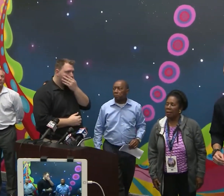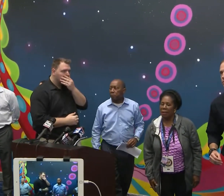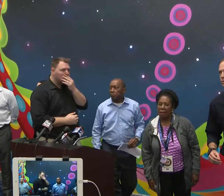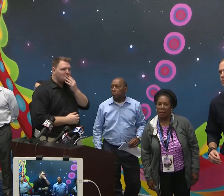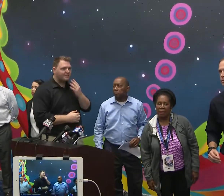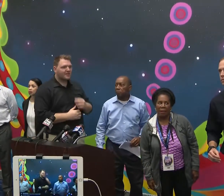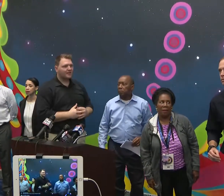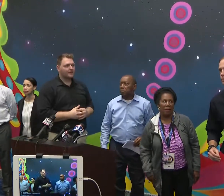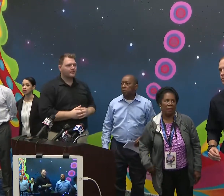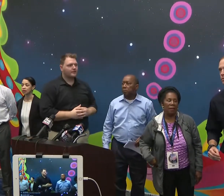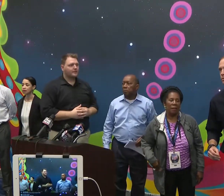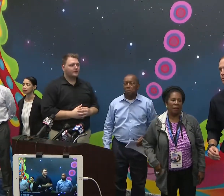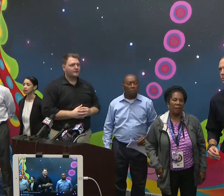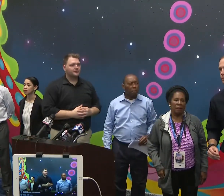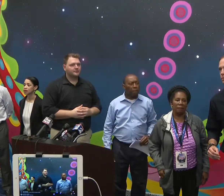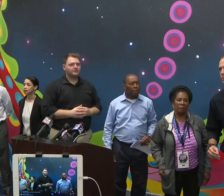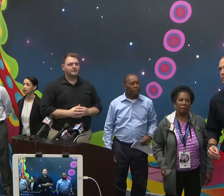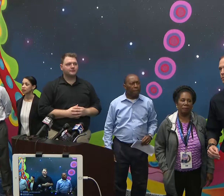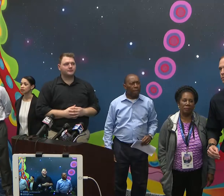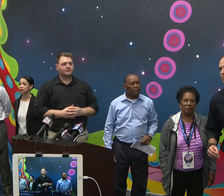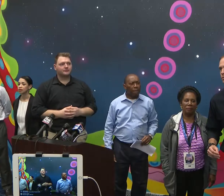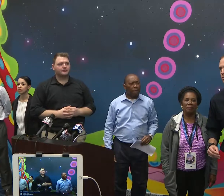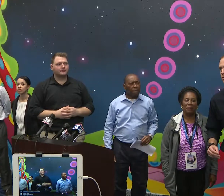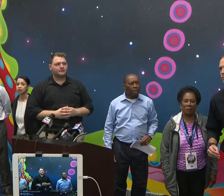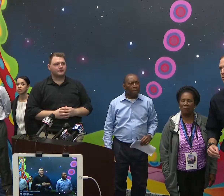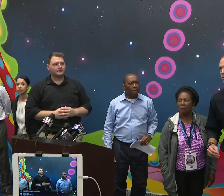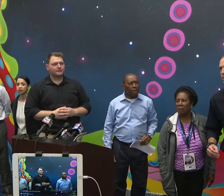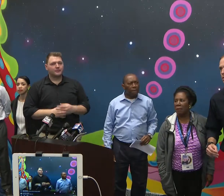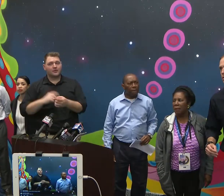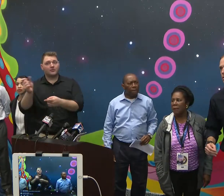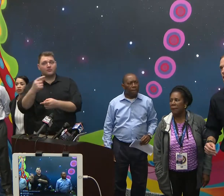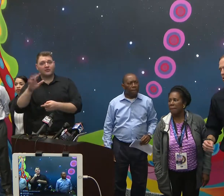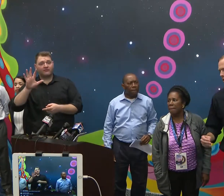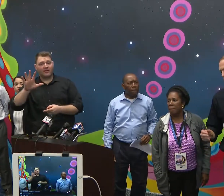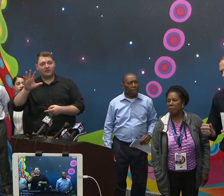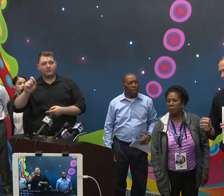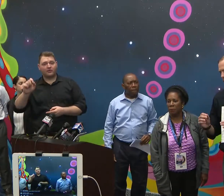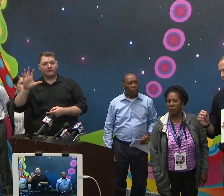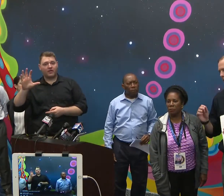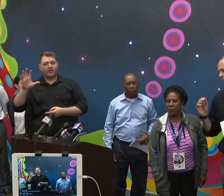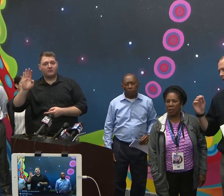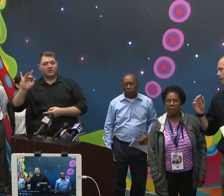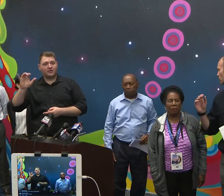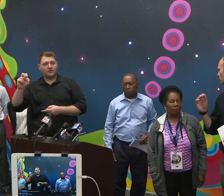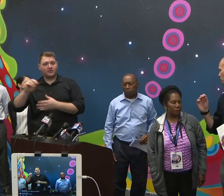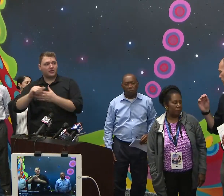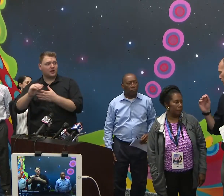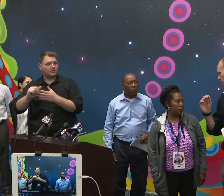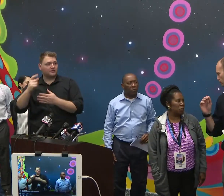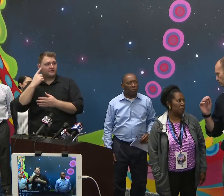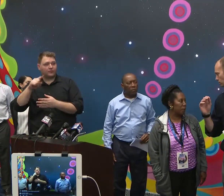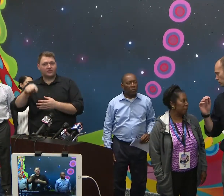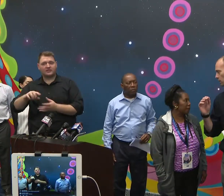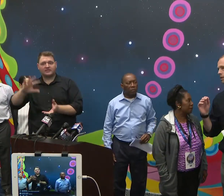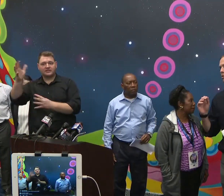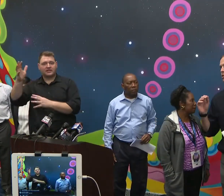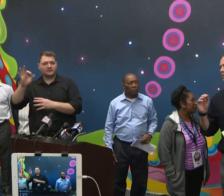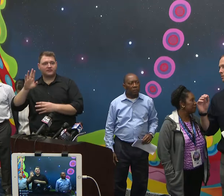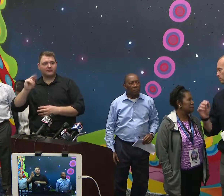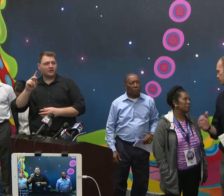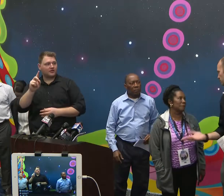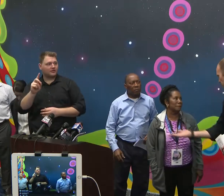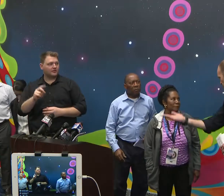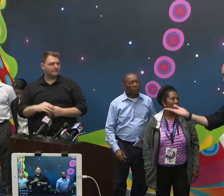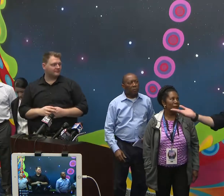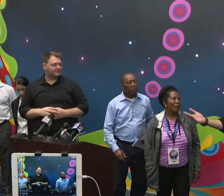how will that be used, and will that be nearly enough for what you need? No, so the bottom line. What's that?